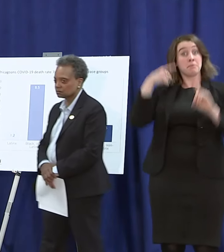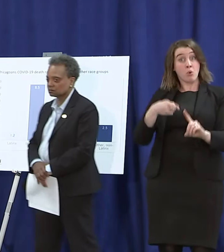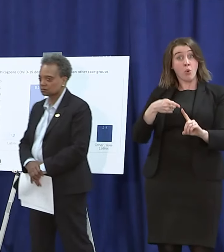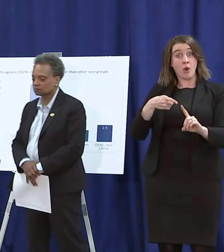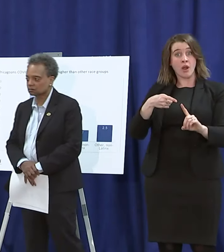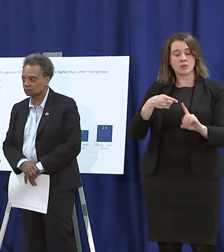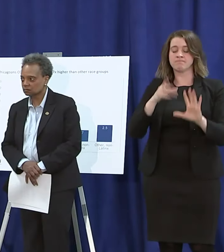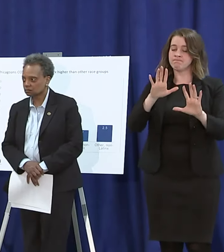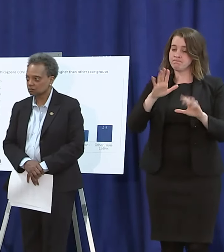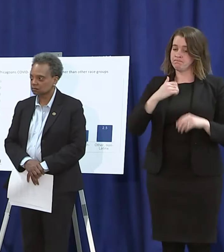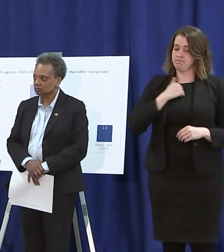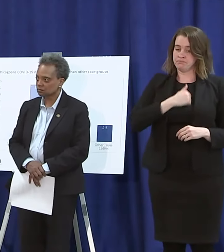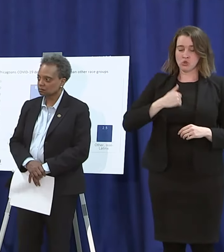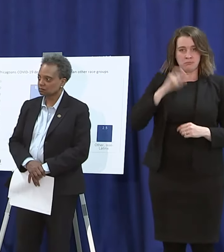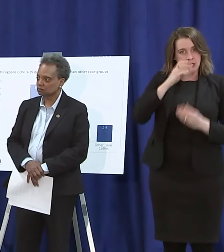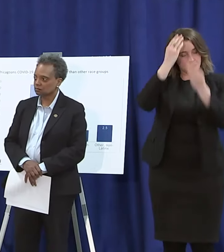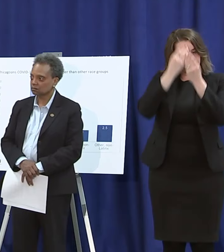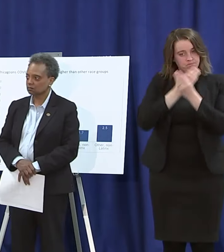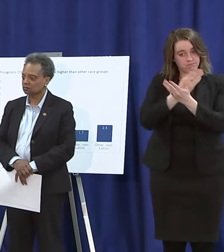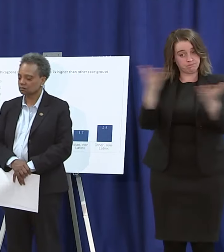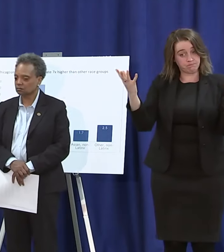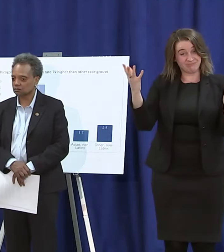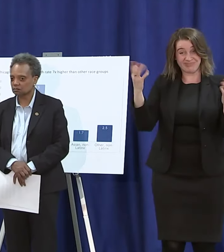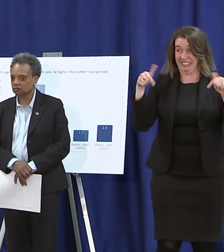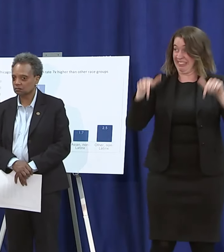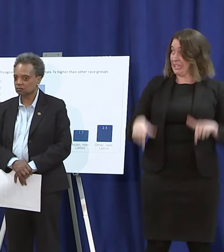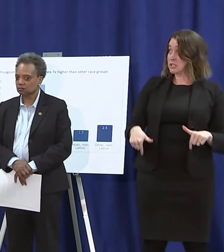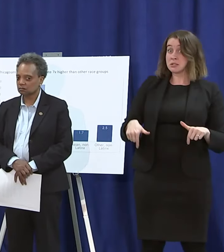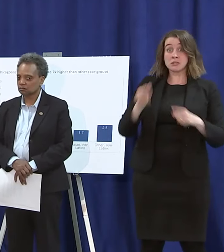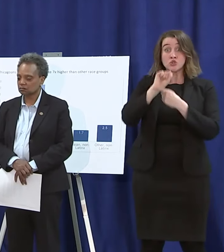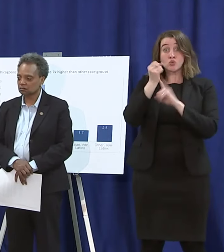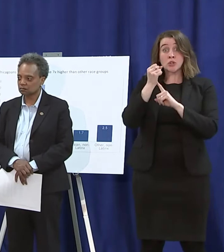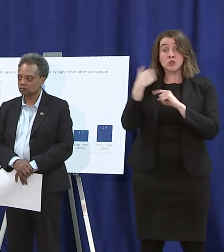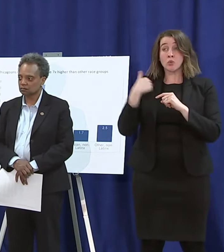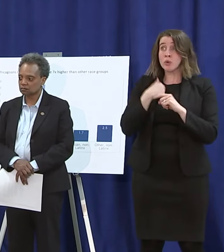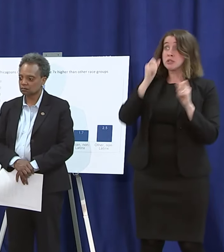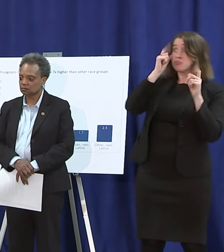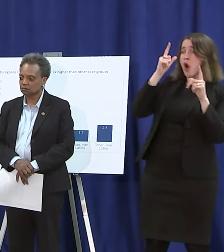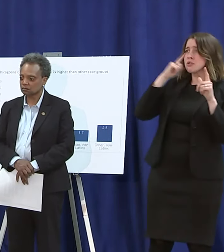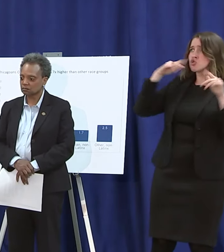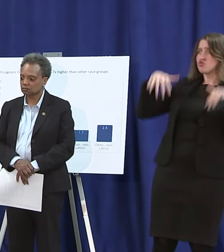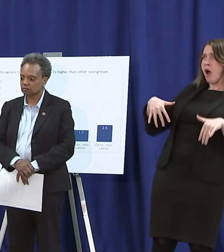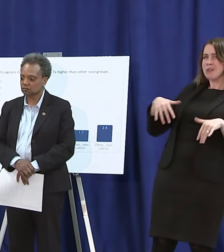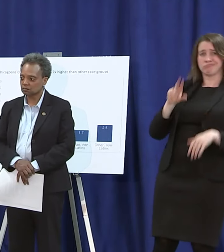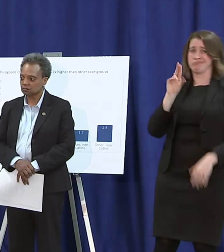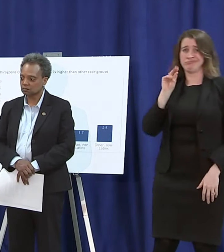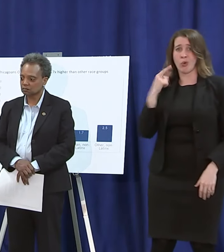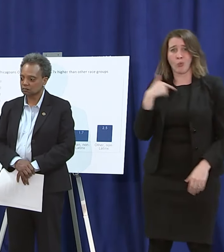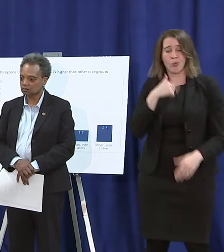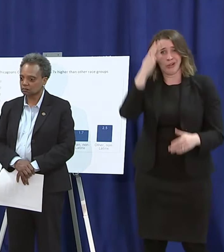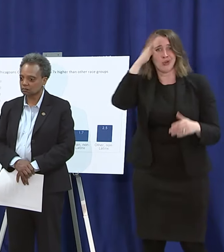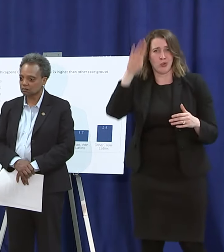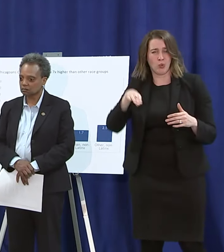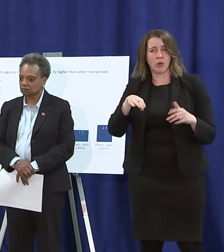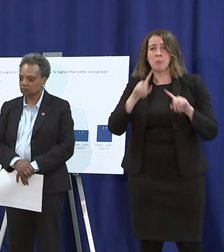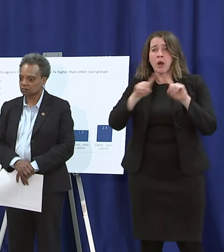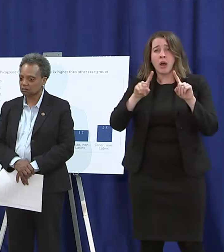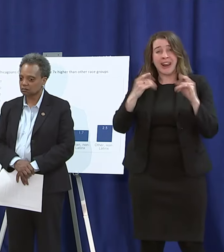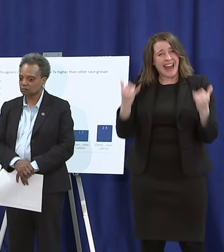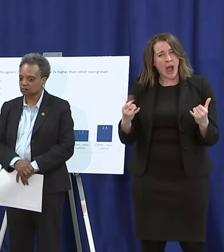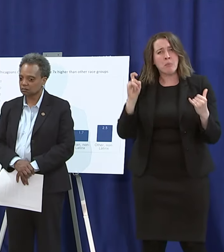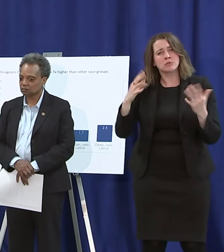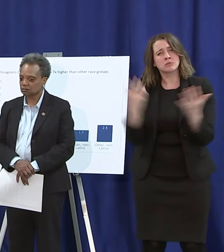not, I'm sorry to say, a surprising story. It is one that demands action in